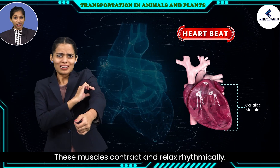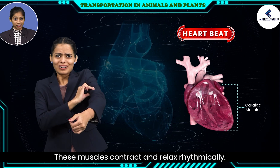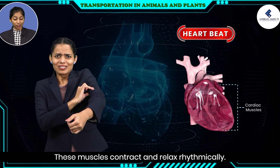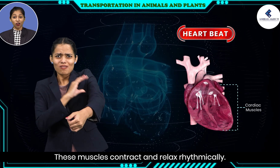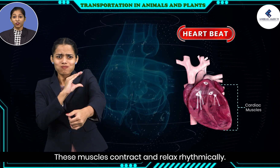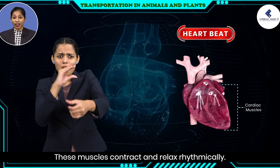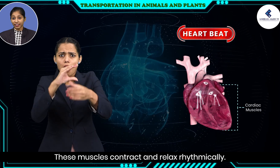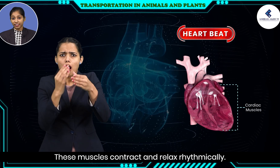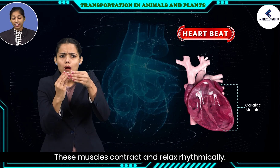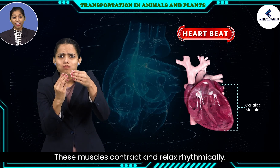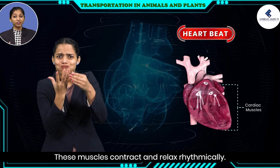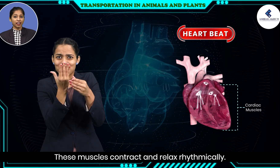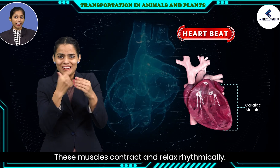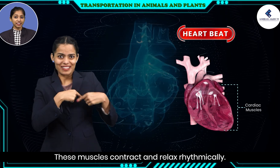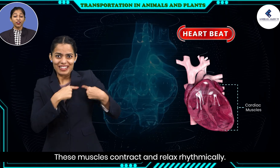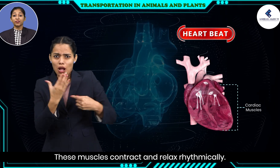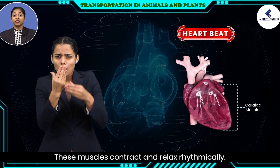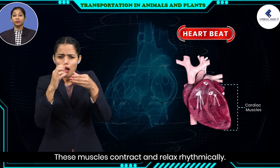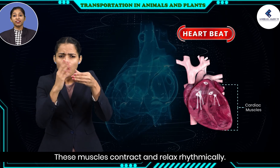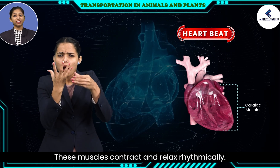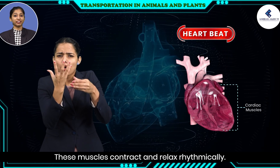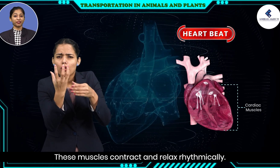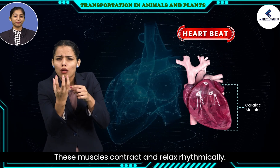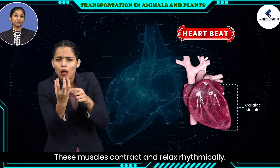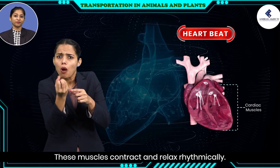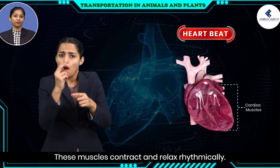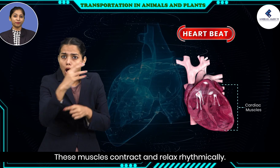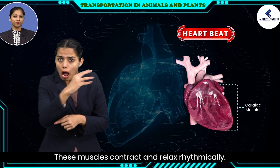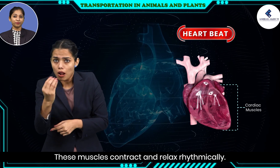These muscles contract and relax rhythmically.